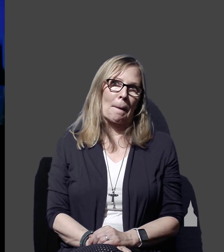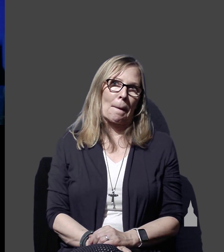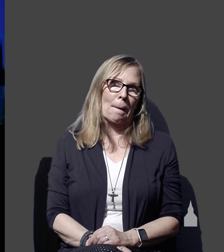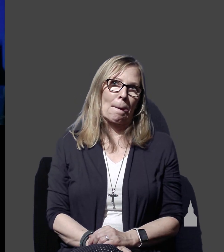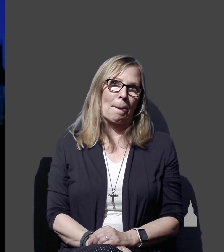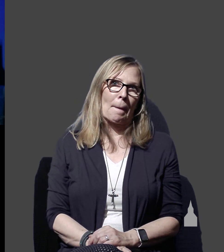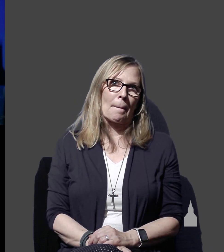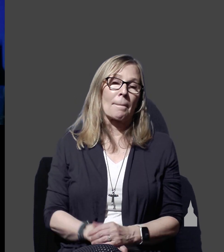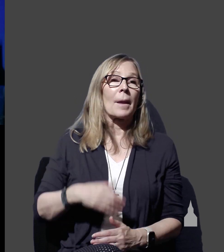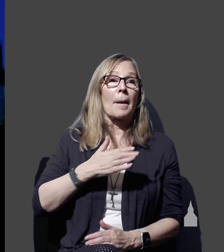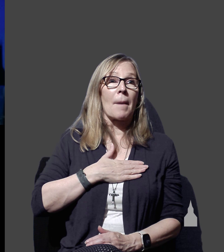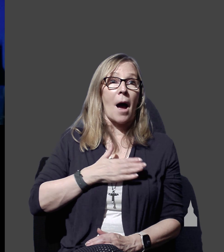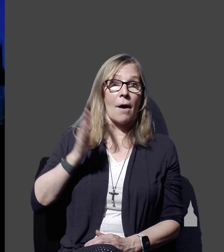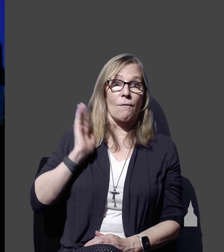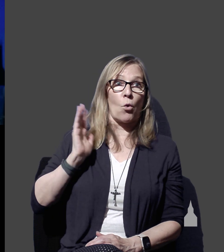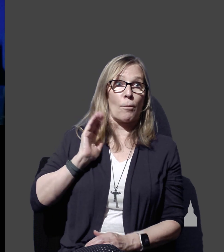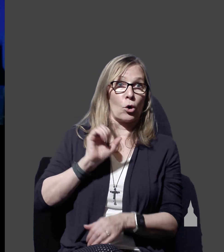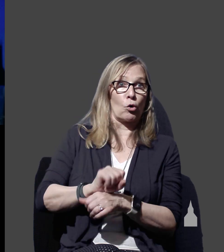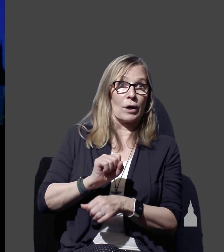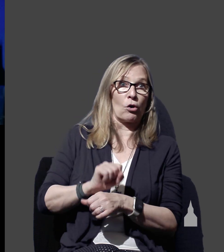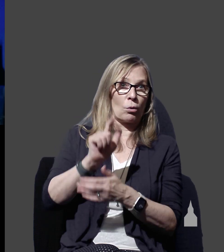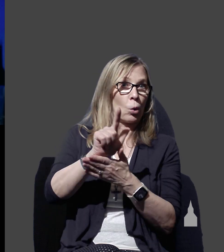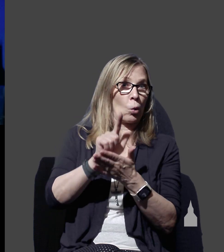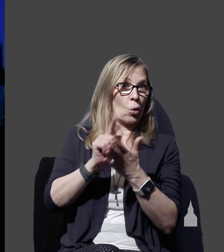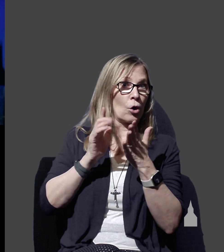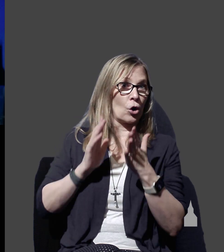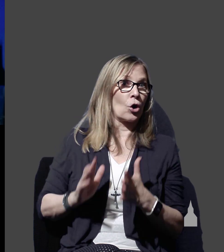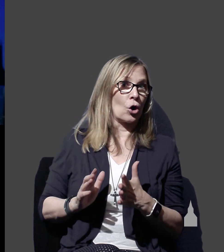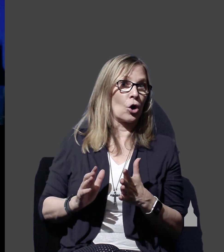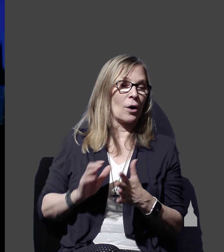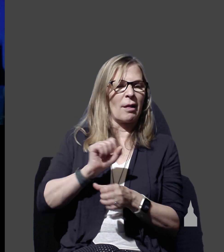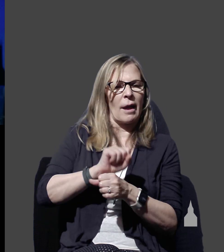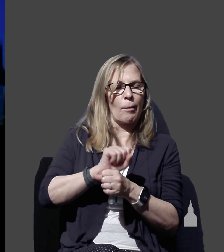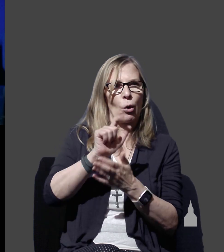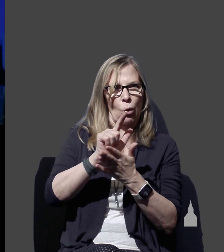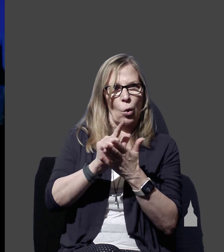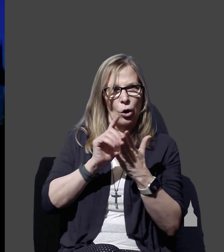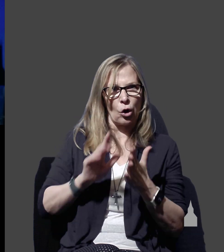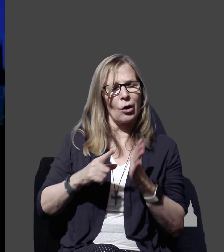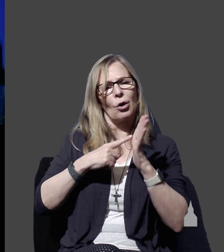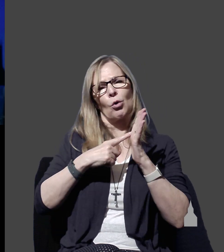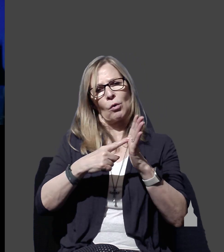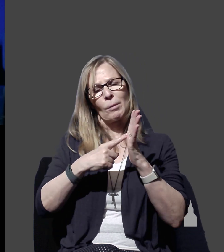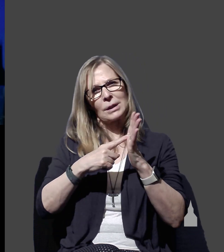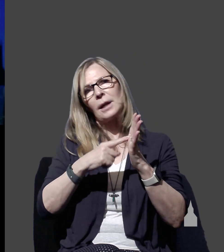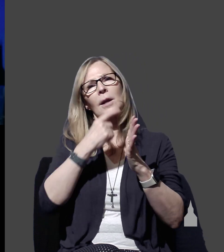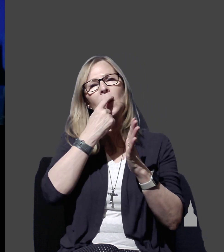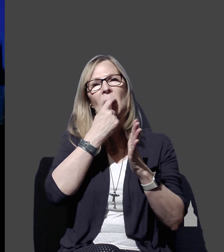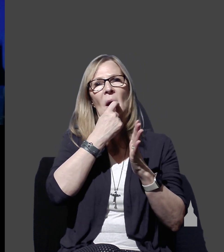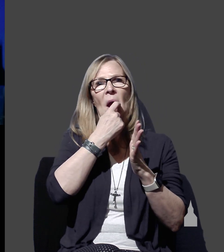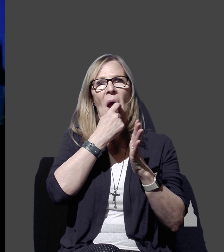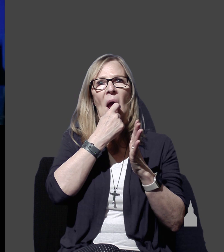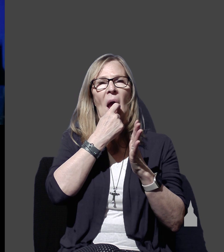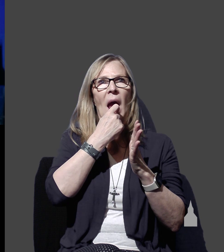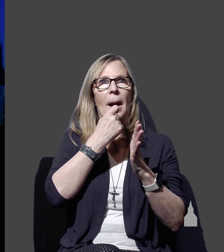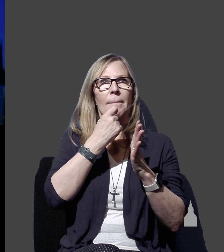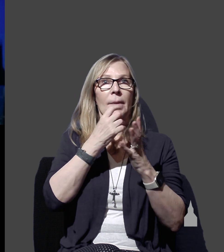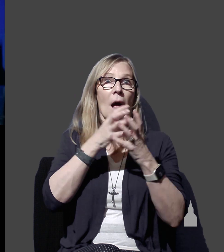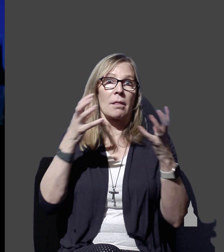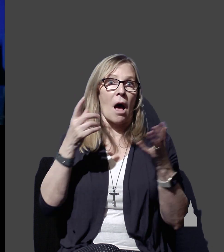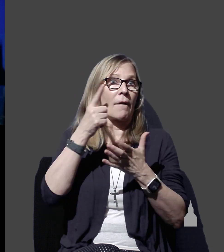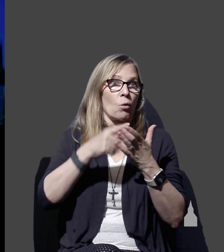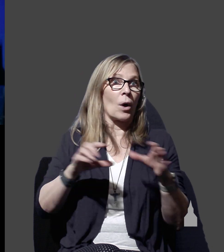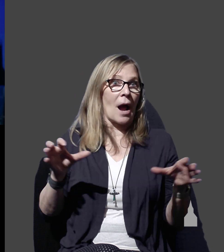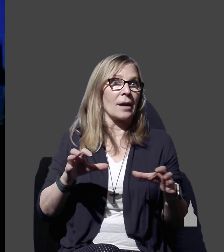In my old career, as I mentioned, I was a labor lawyer. I represented management, so a good chunk of what I did was dealing